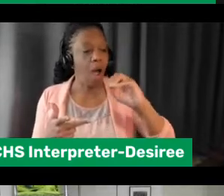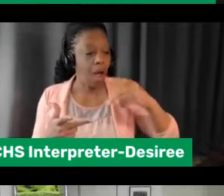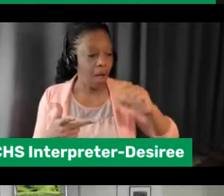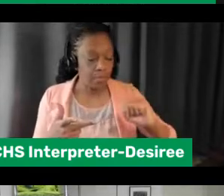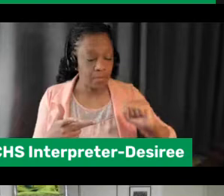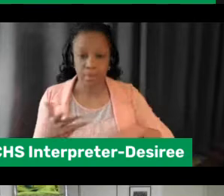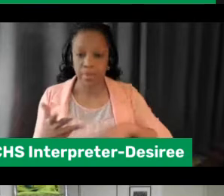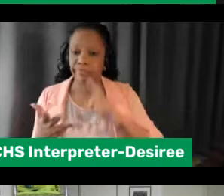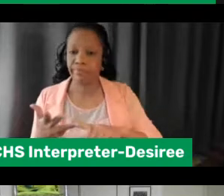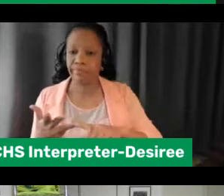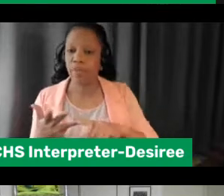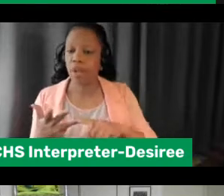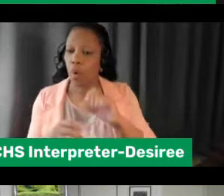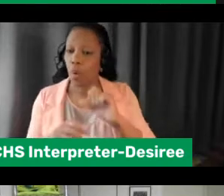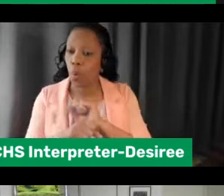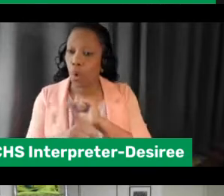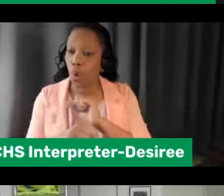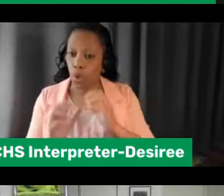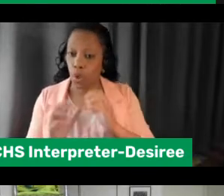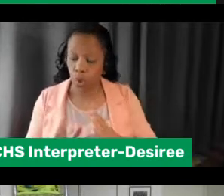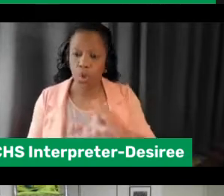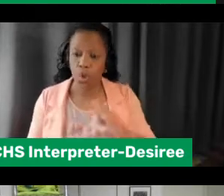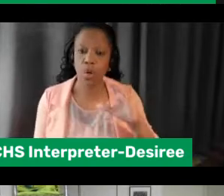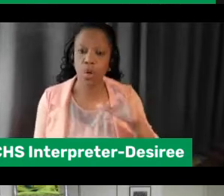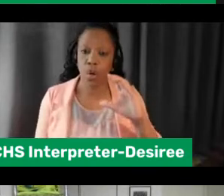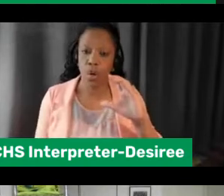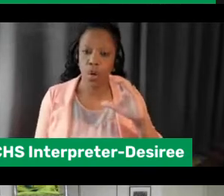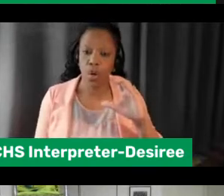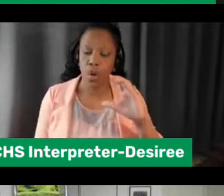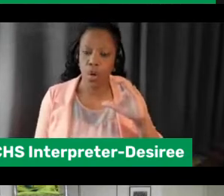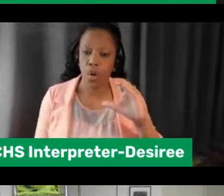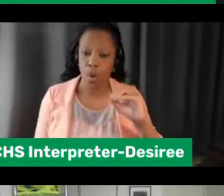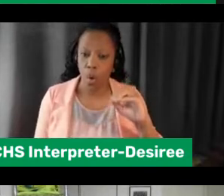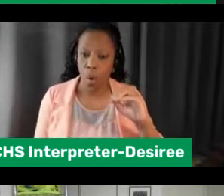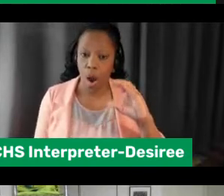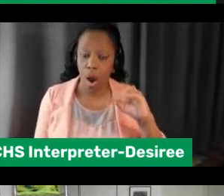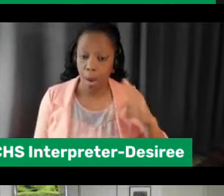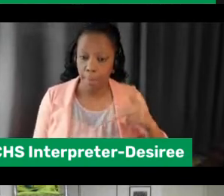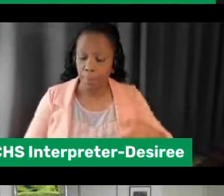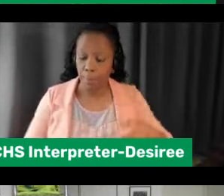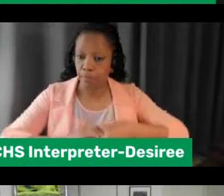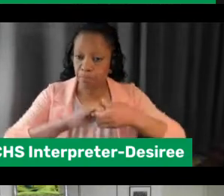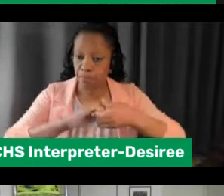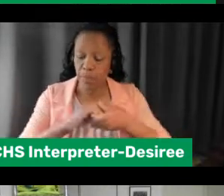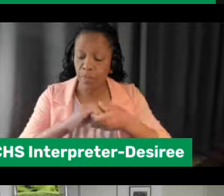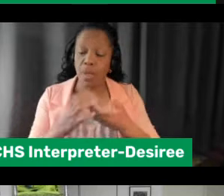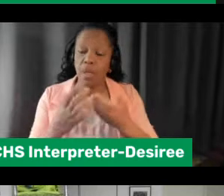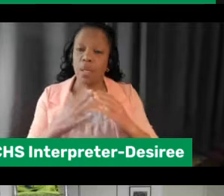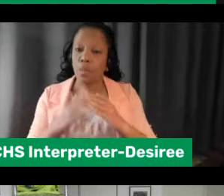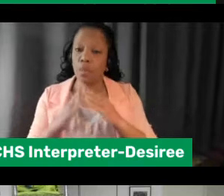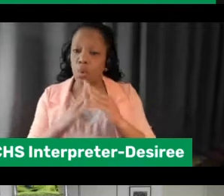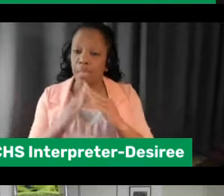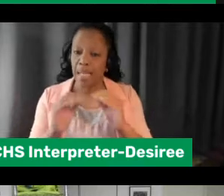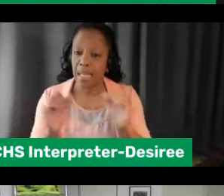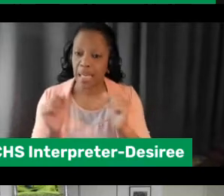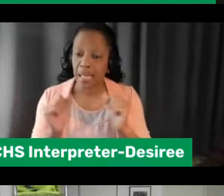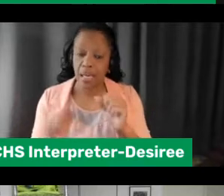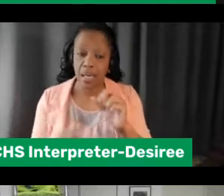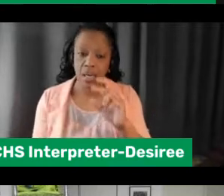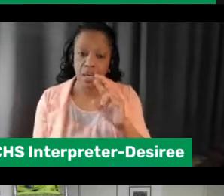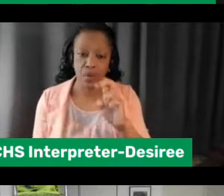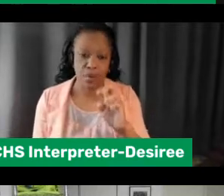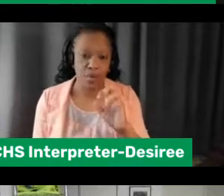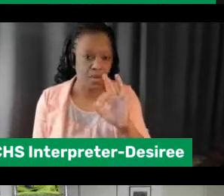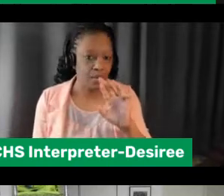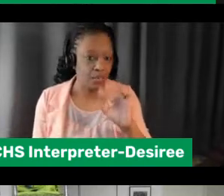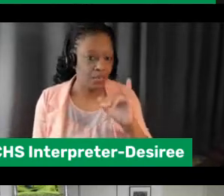meals, mutual aid that provides food to communities, community fridges, which is something that's really took hold during the